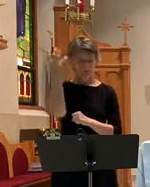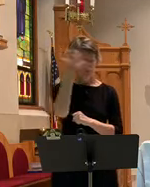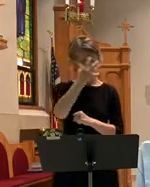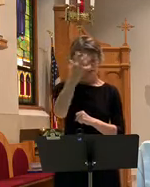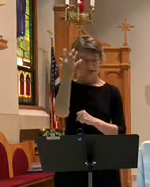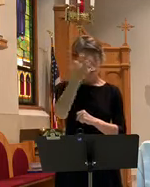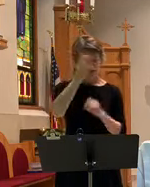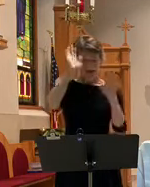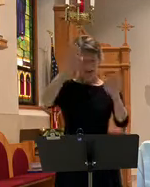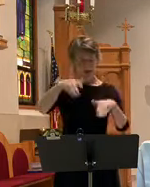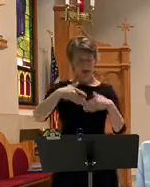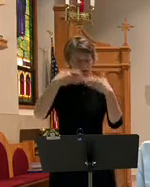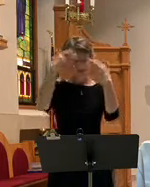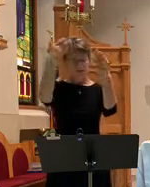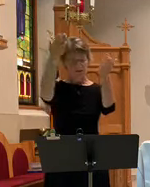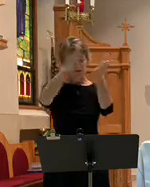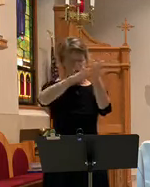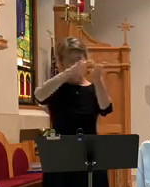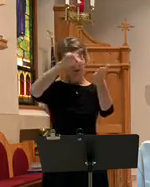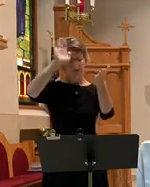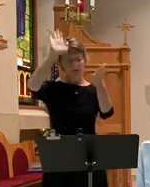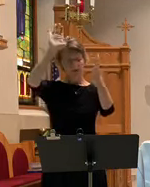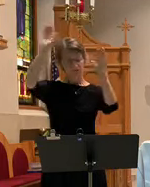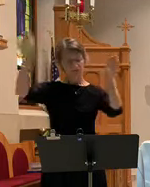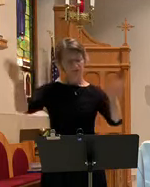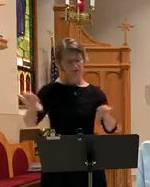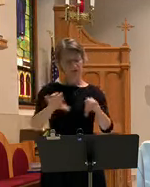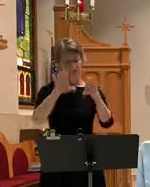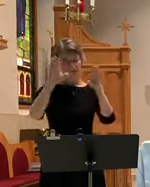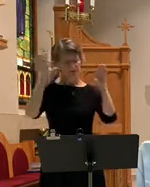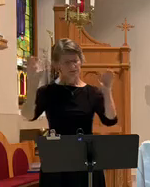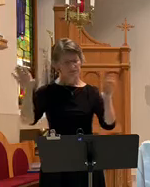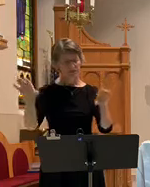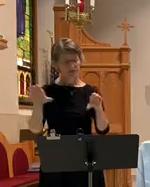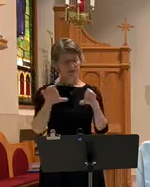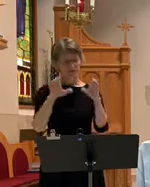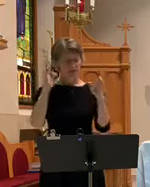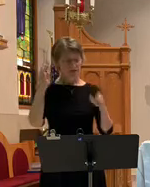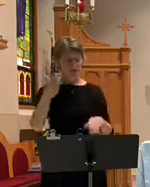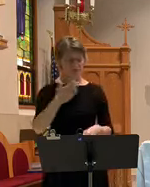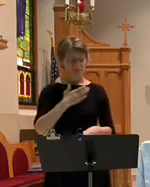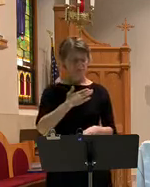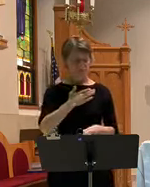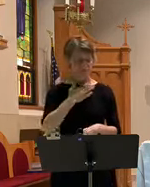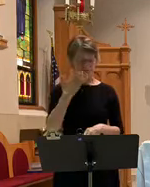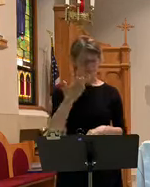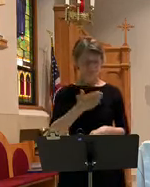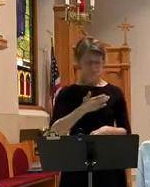Were you rescued?